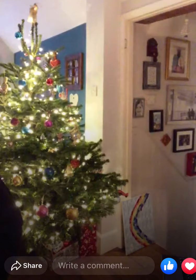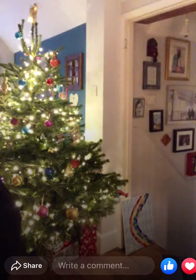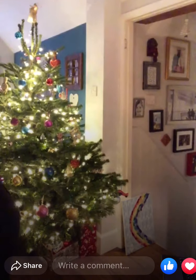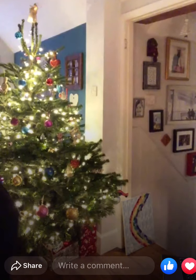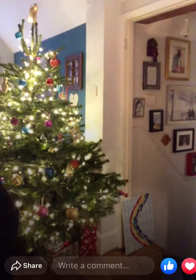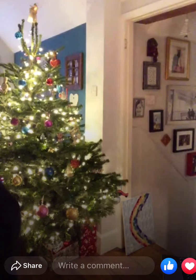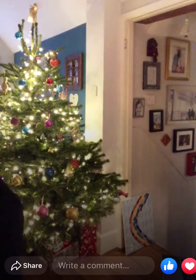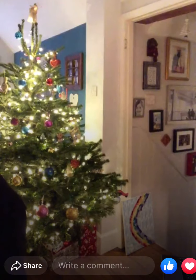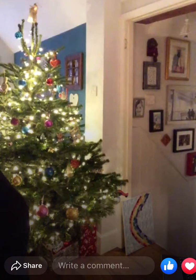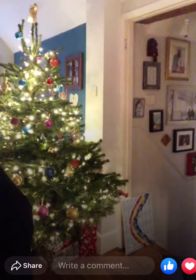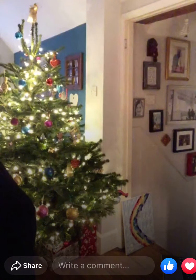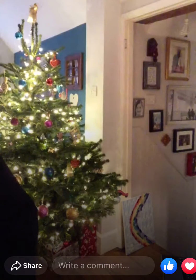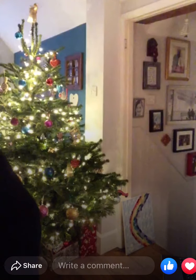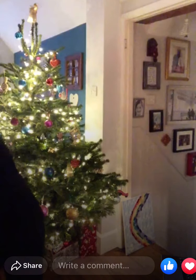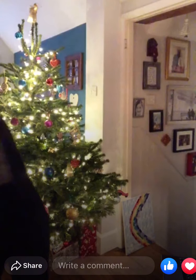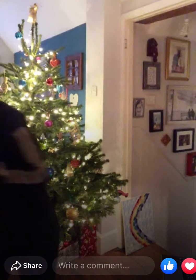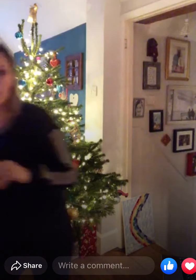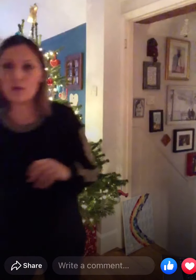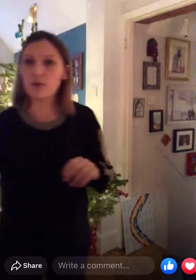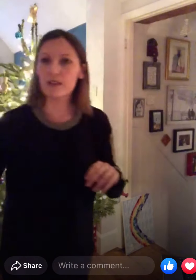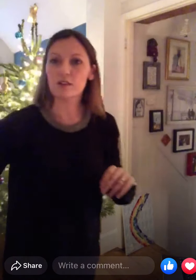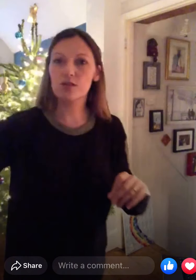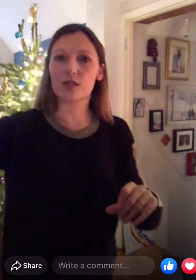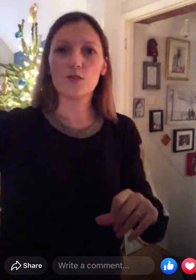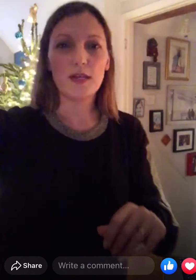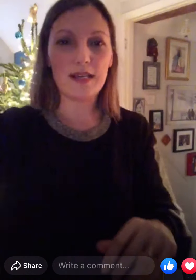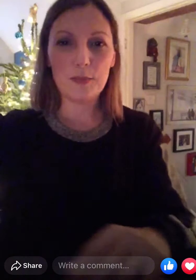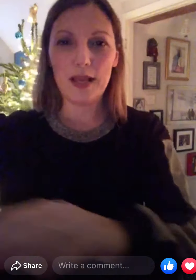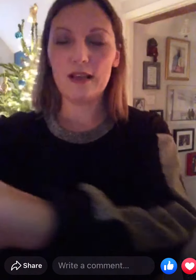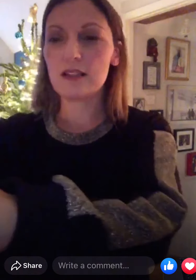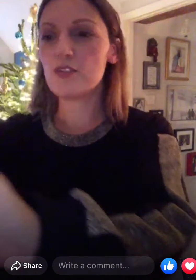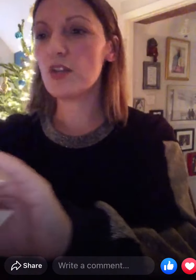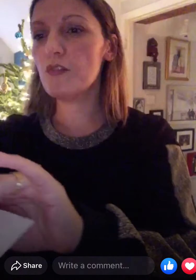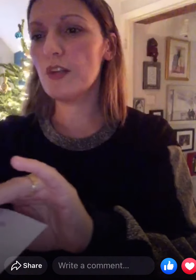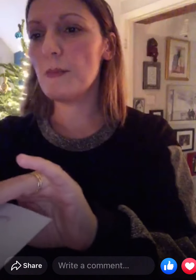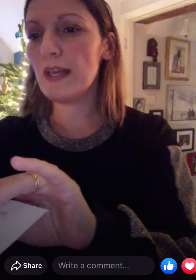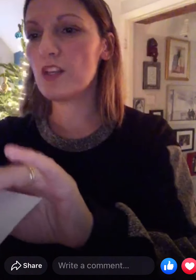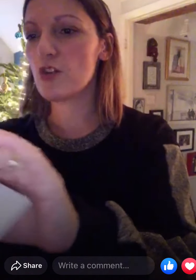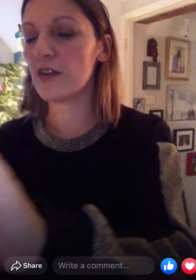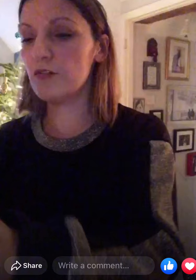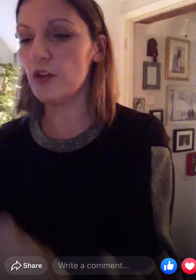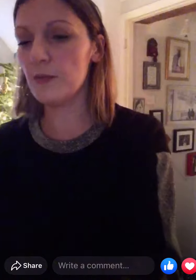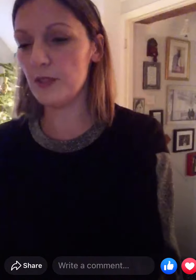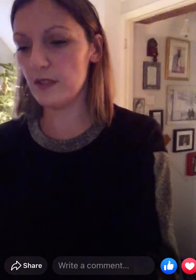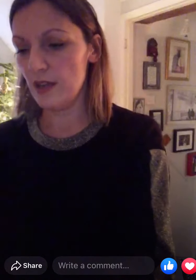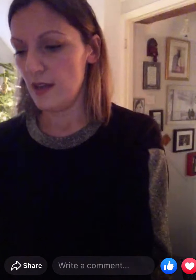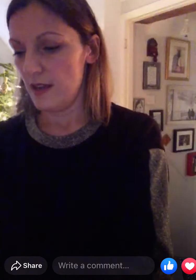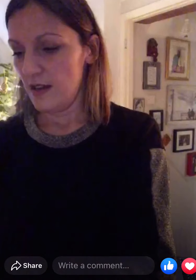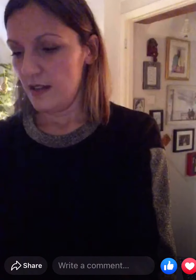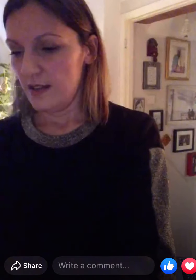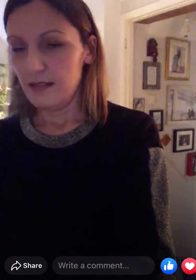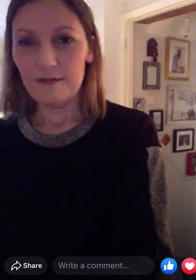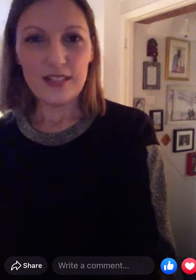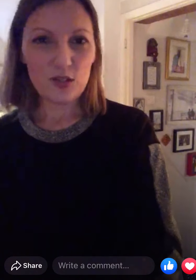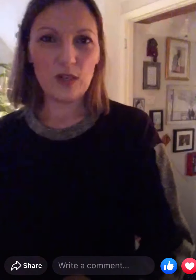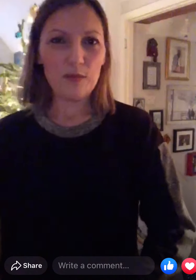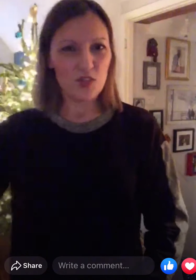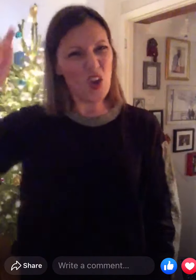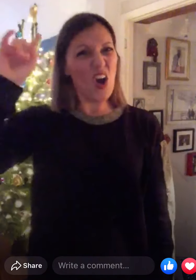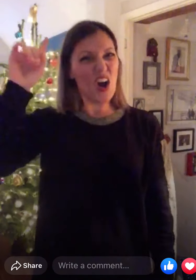So you'll be very delighted to hear that we are going to do this one acapella because I tried to find a backing track for it but it's all up. Joy